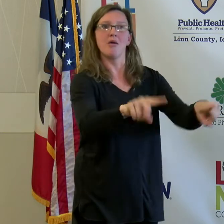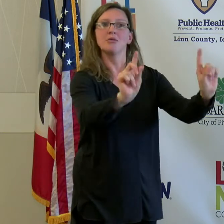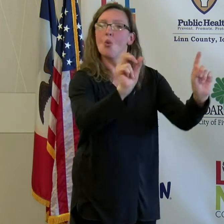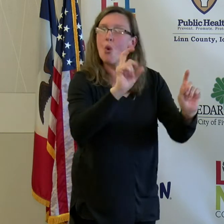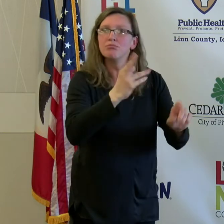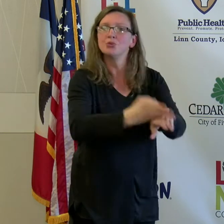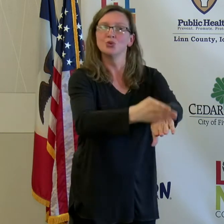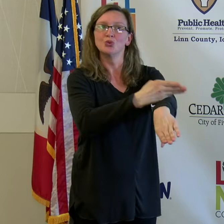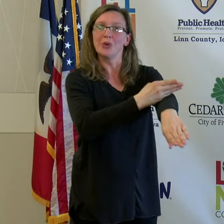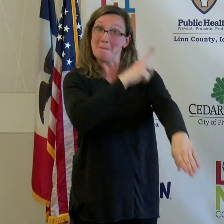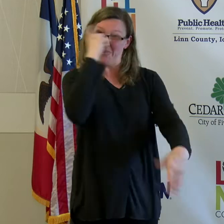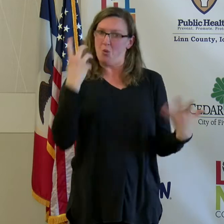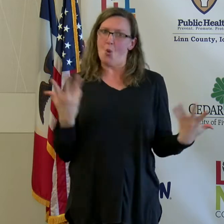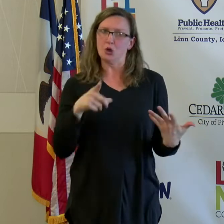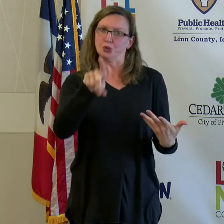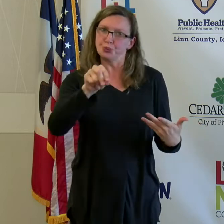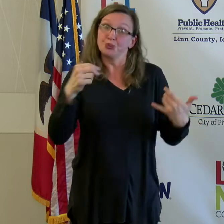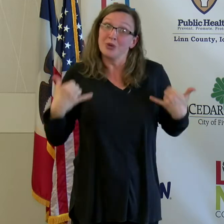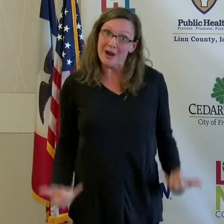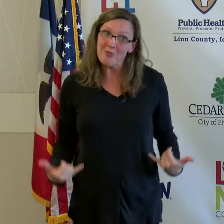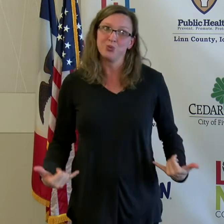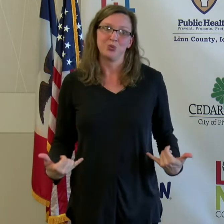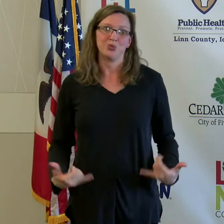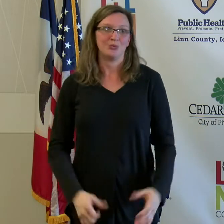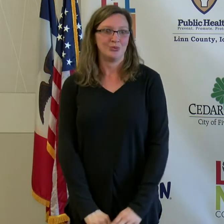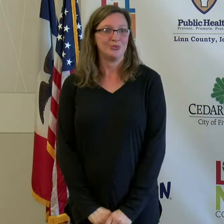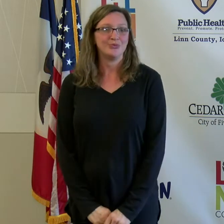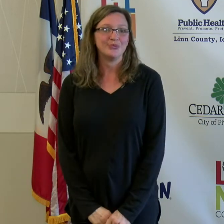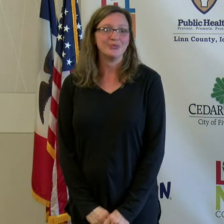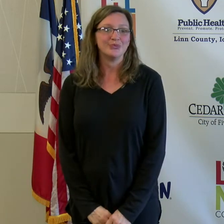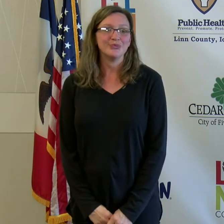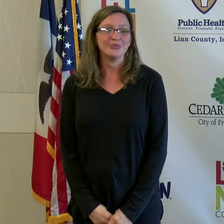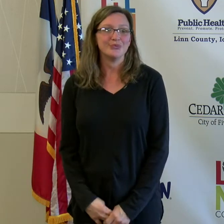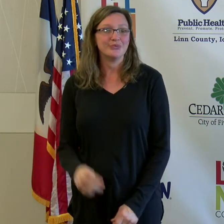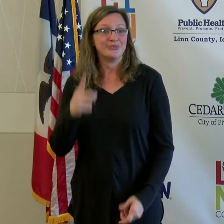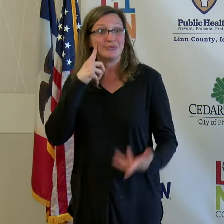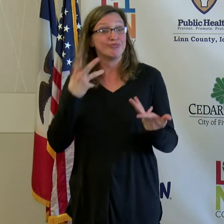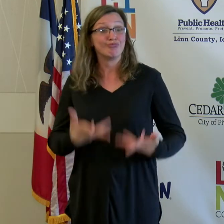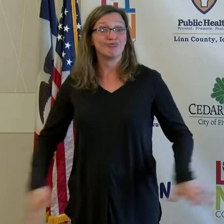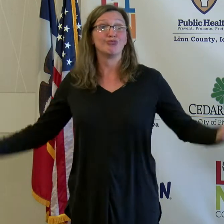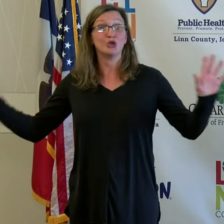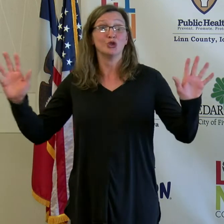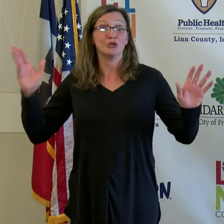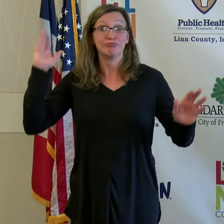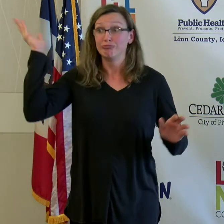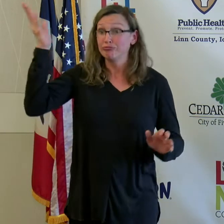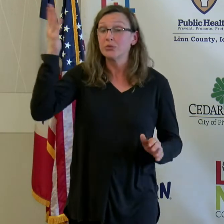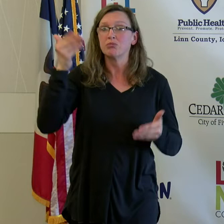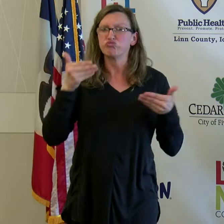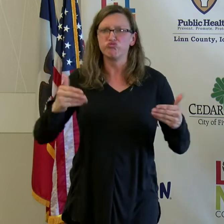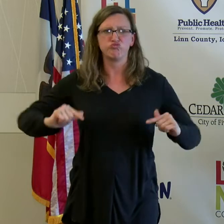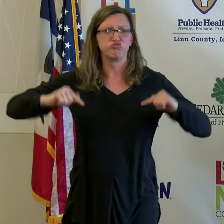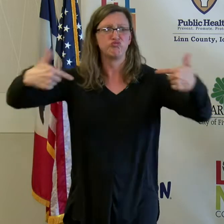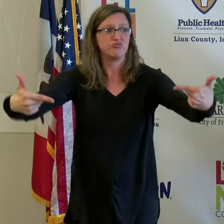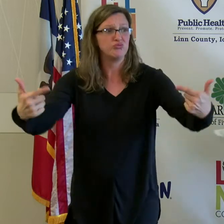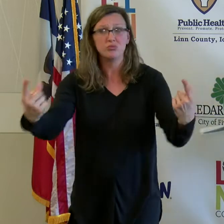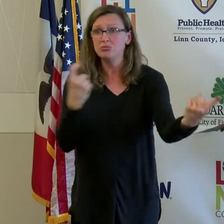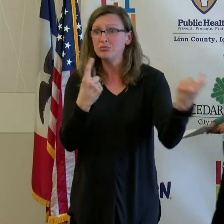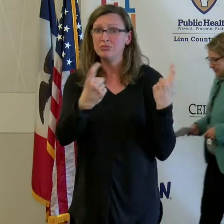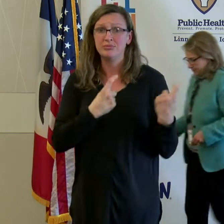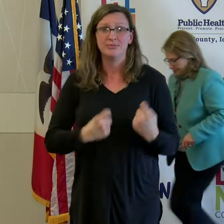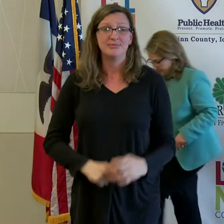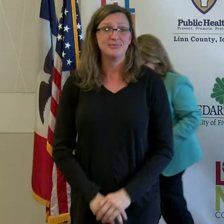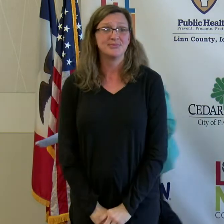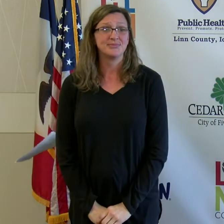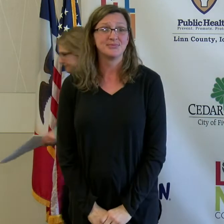This concludes our comments. I think Caitlin is going to help us to prepare for any questions. Thank